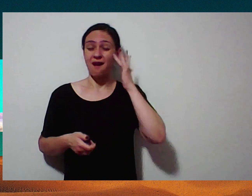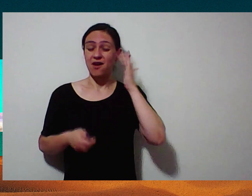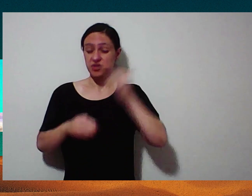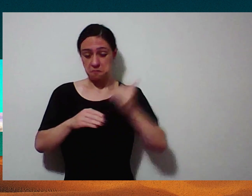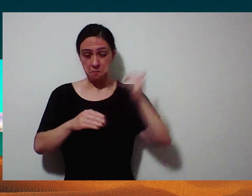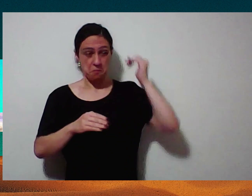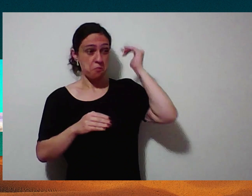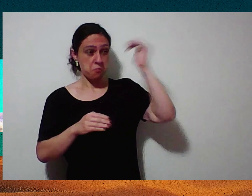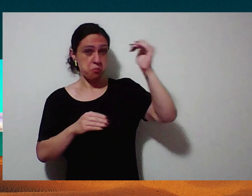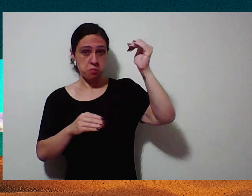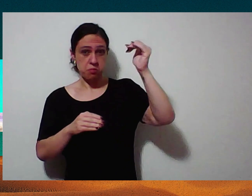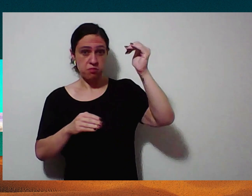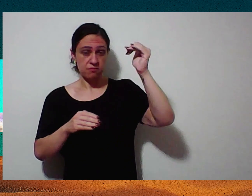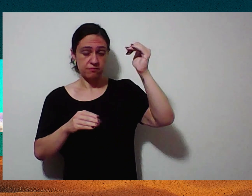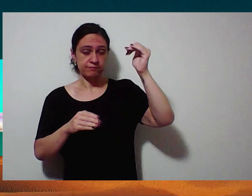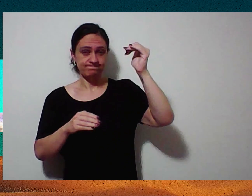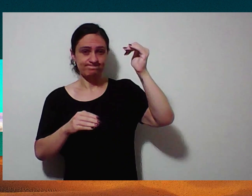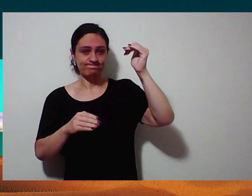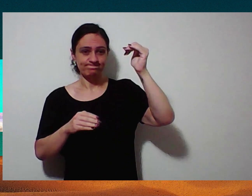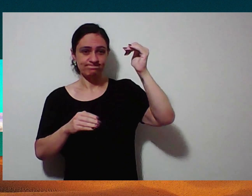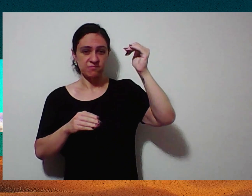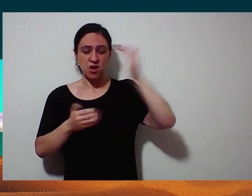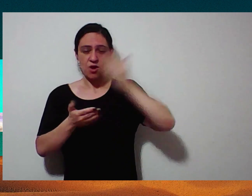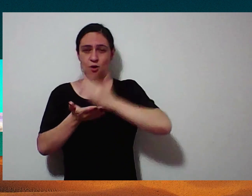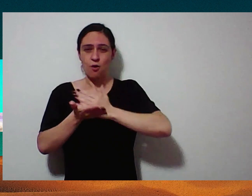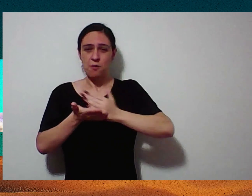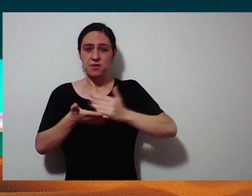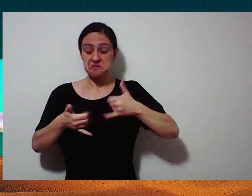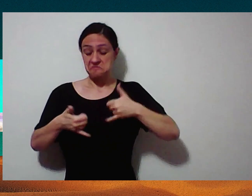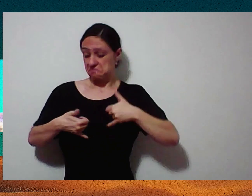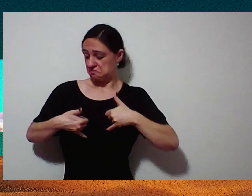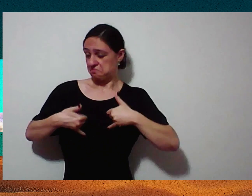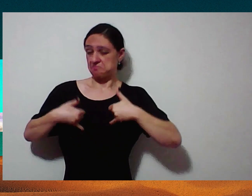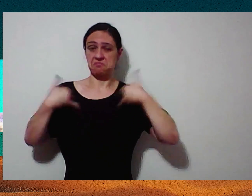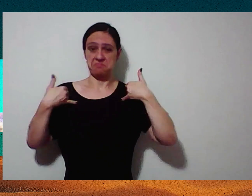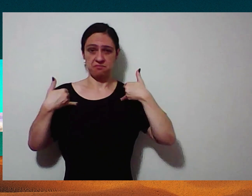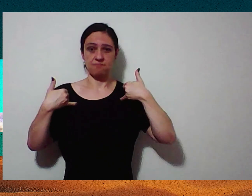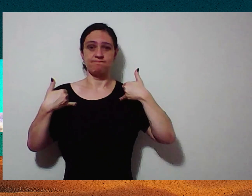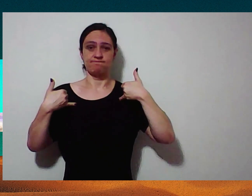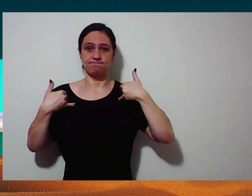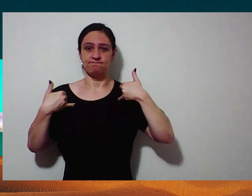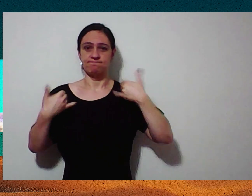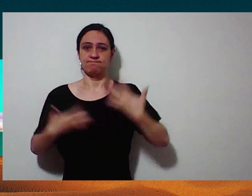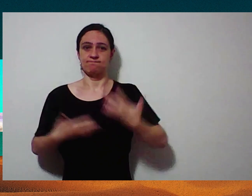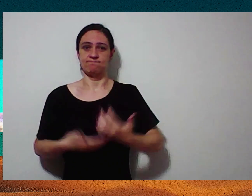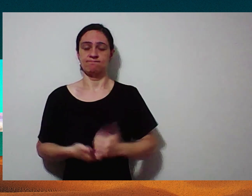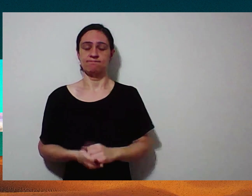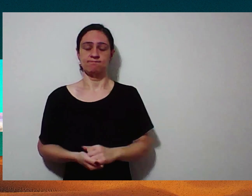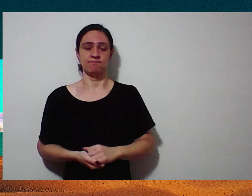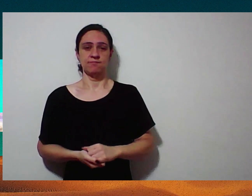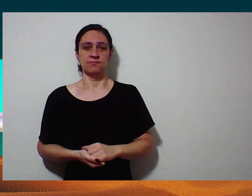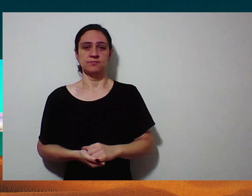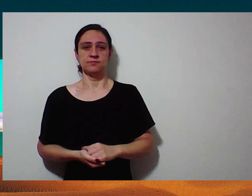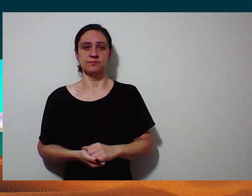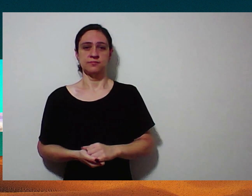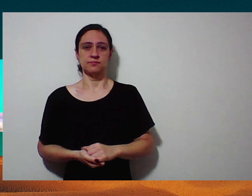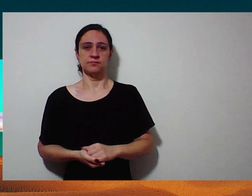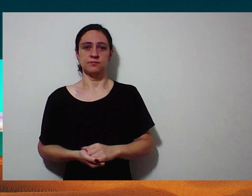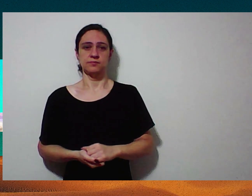at you, a soberba fatalmente acontecerá. pride will take place. O